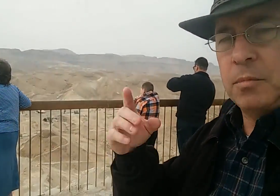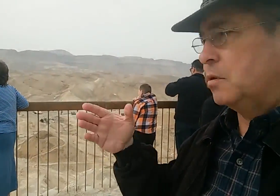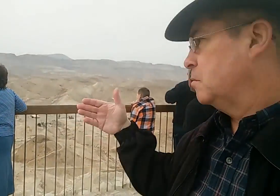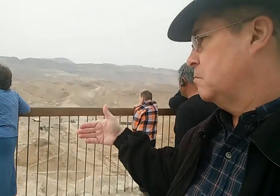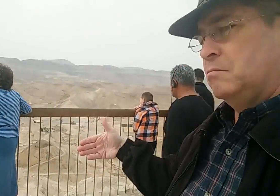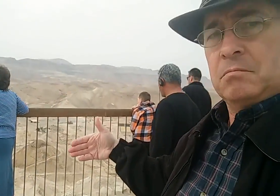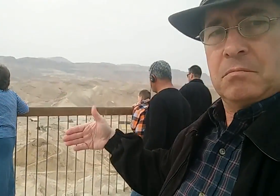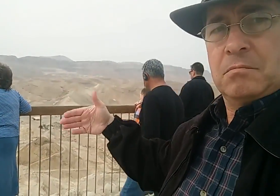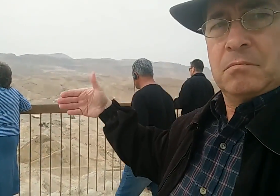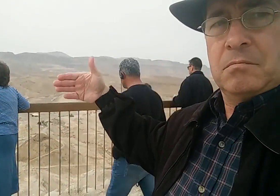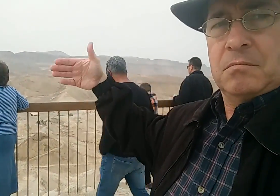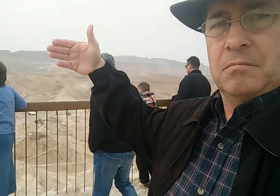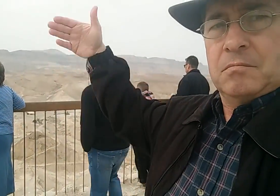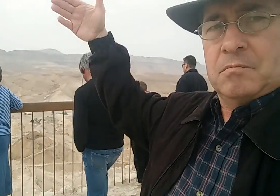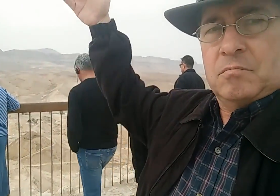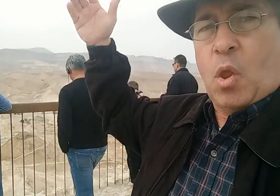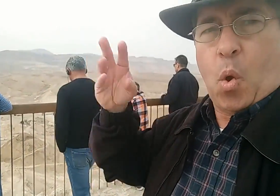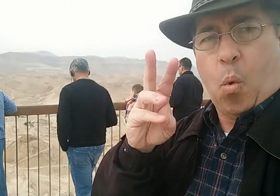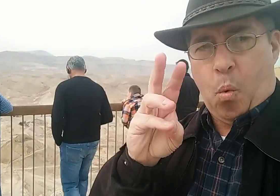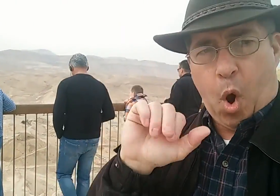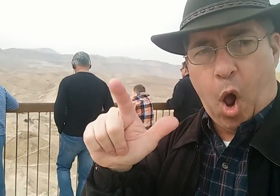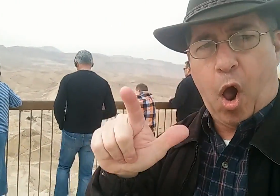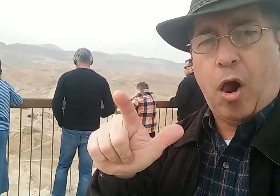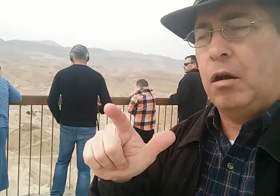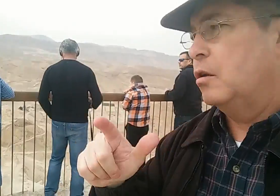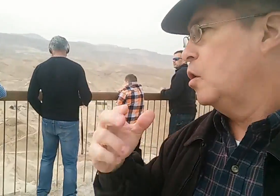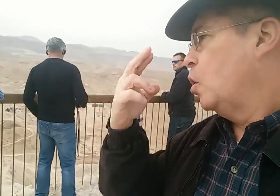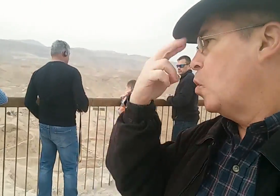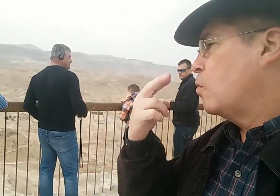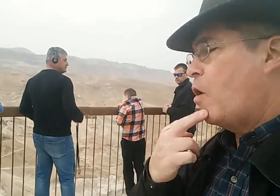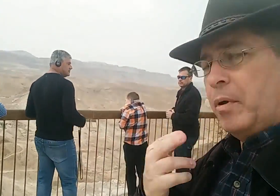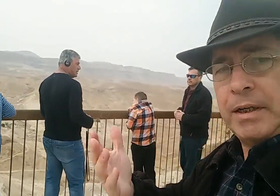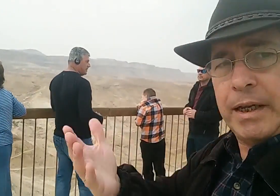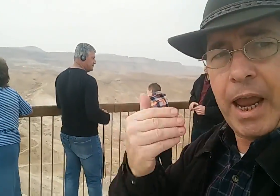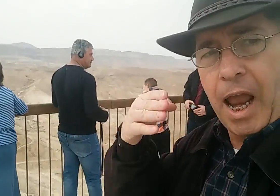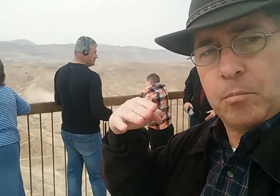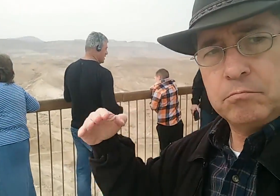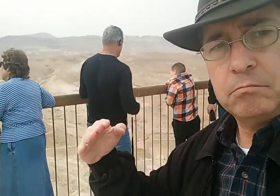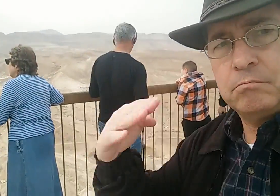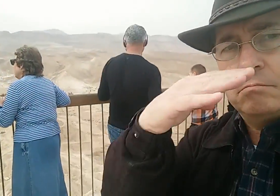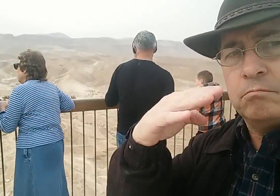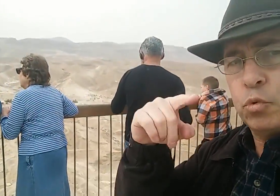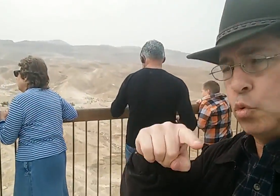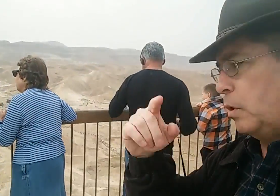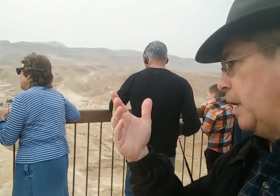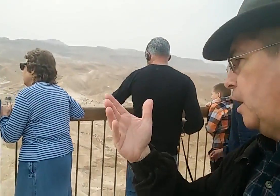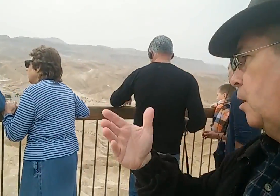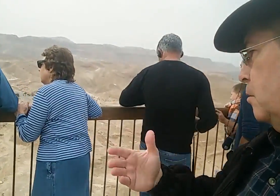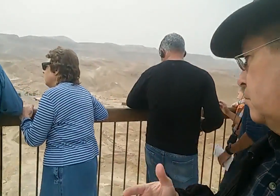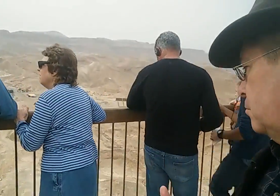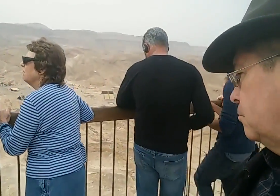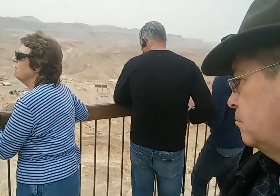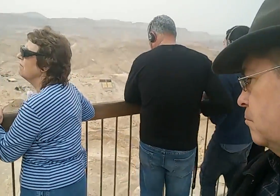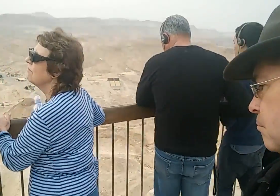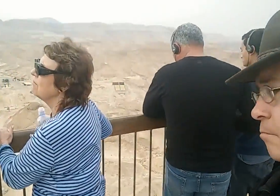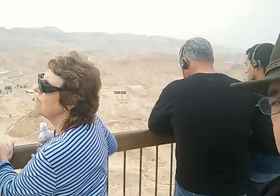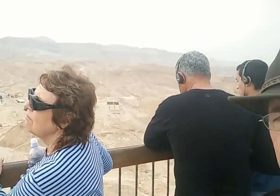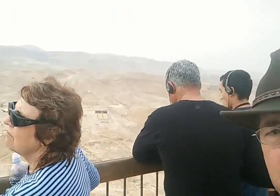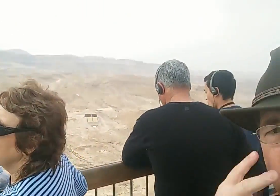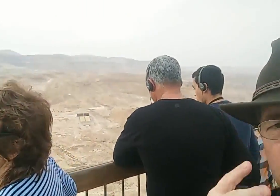So this is the location that the Romans built the ramp. There was a wall that was here, and the Romans used a battering ram. They tried to come in